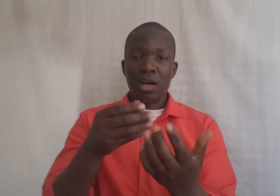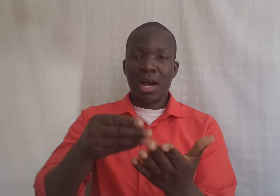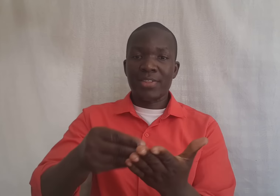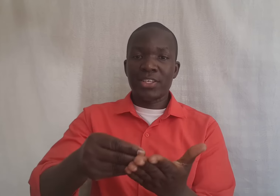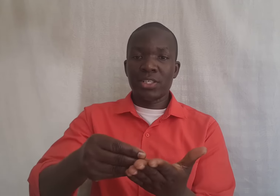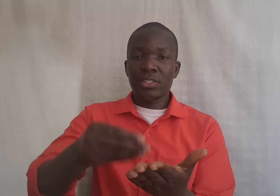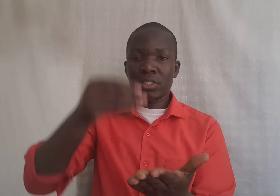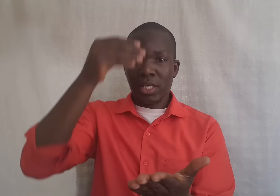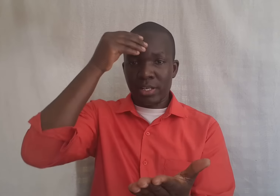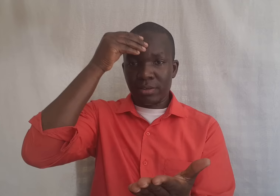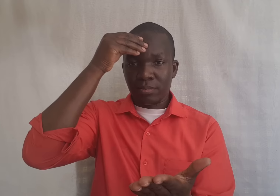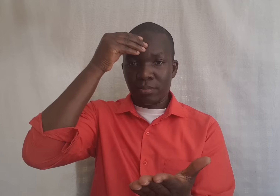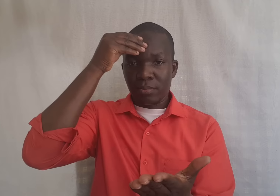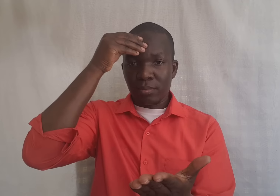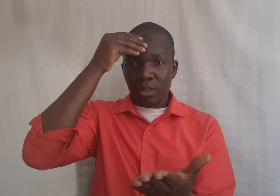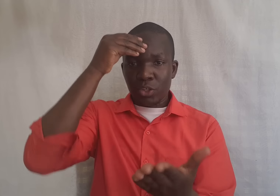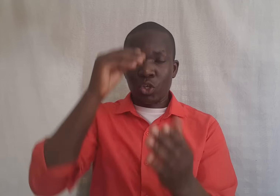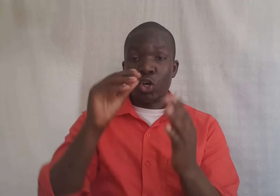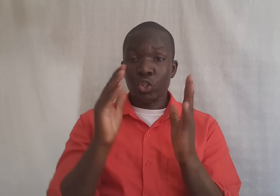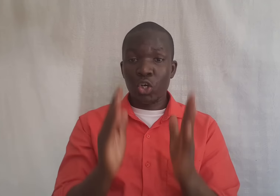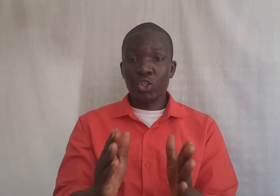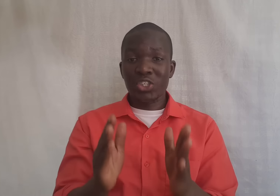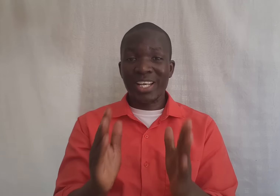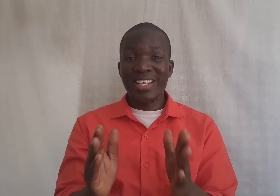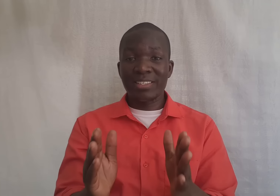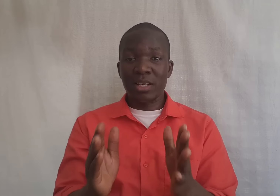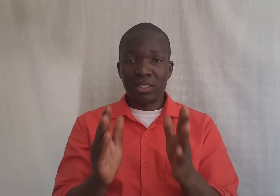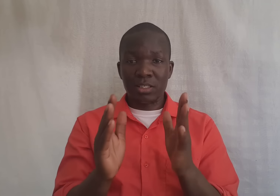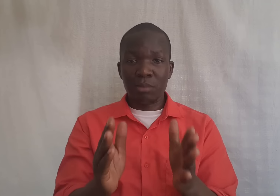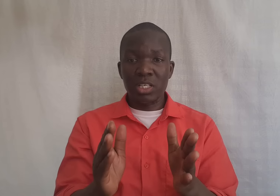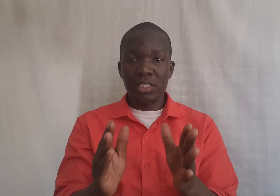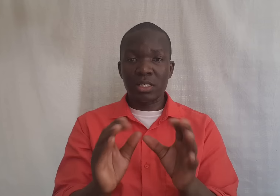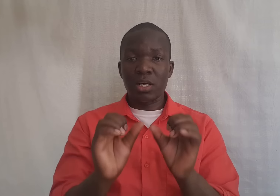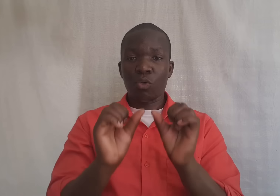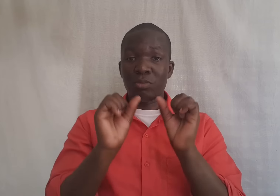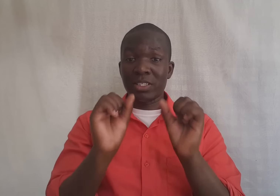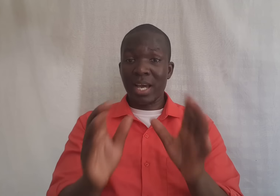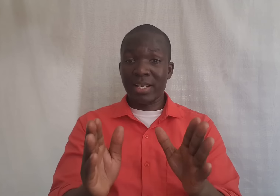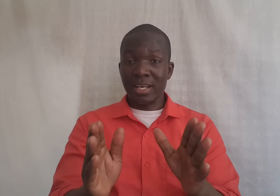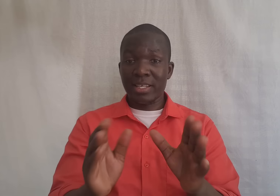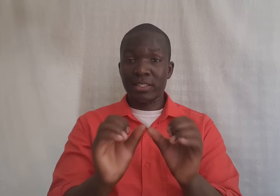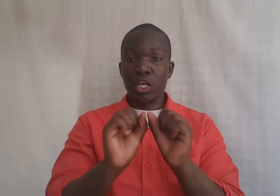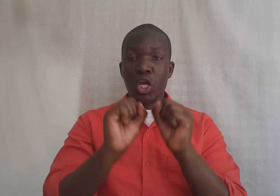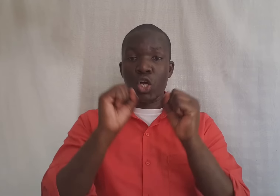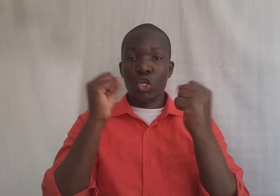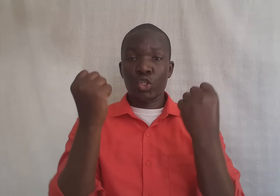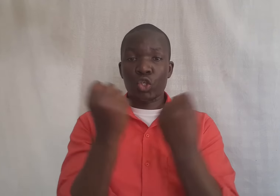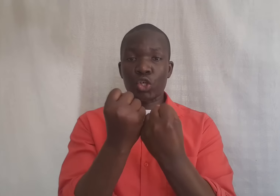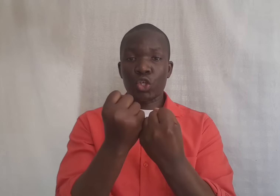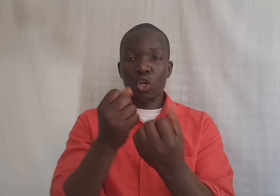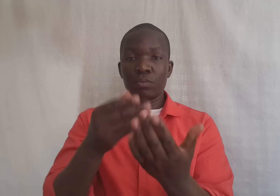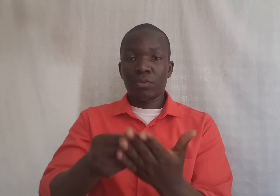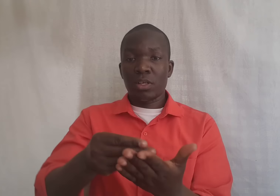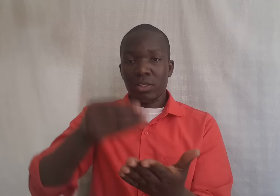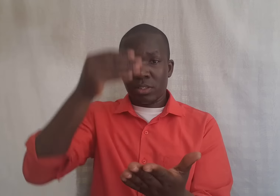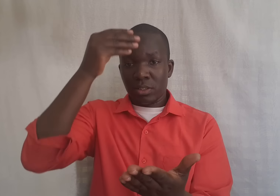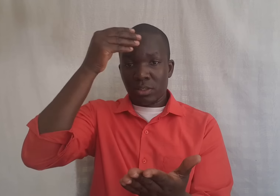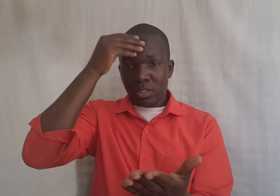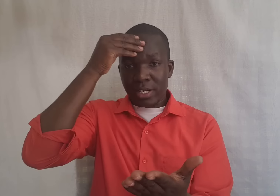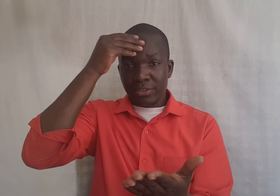and this is study. So social studies as a subject will be signed like this: social